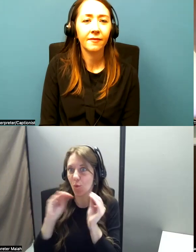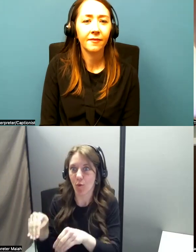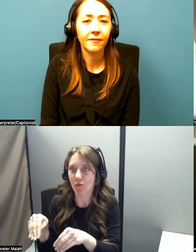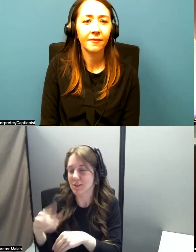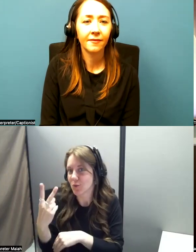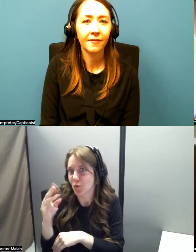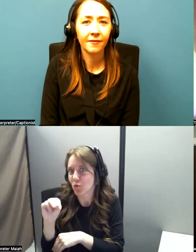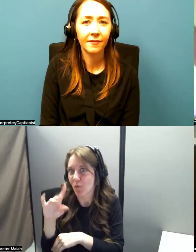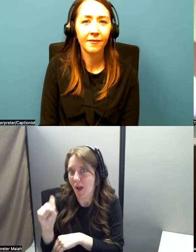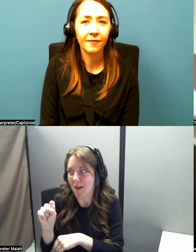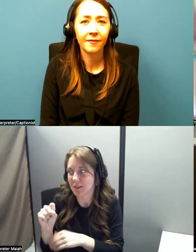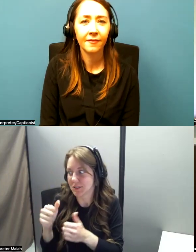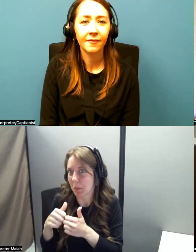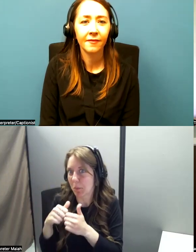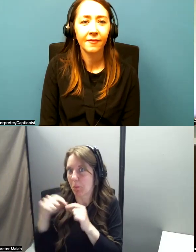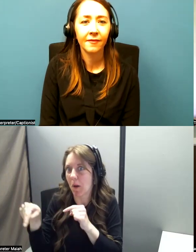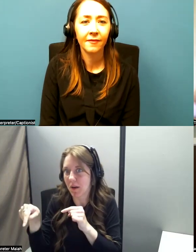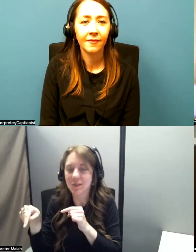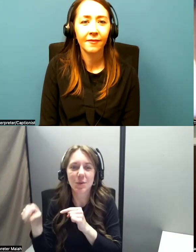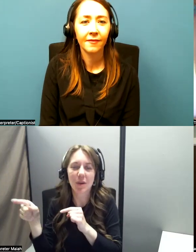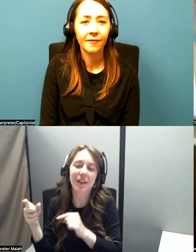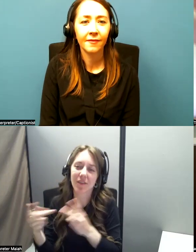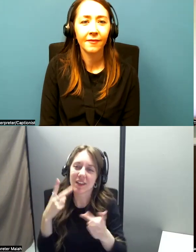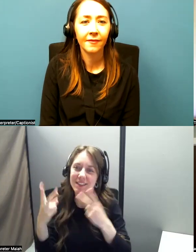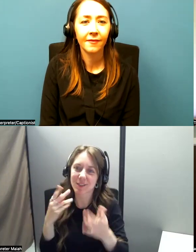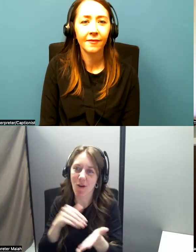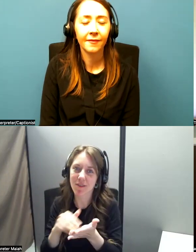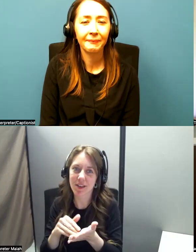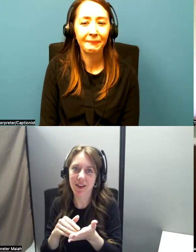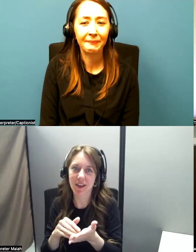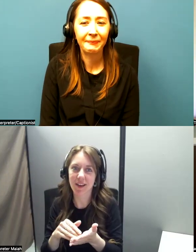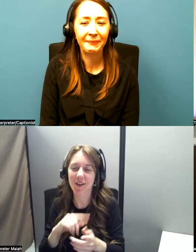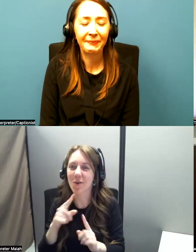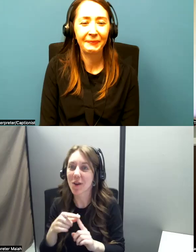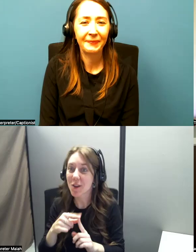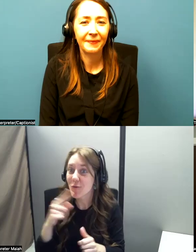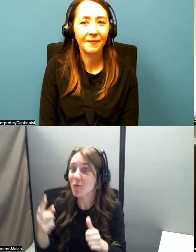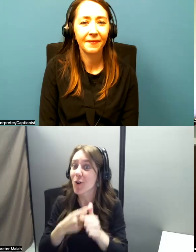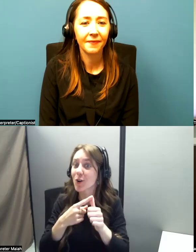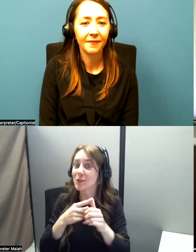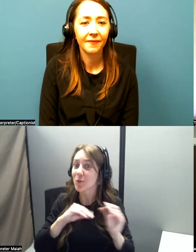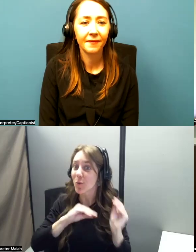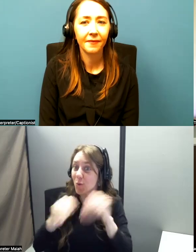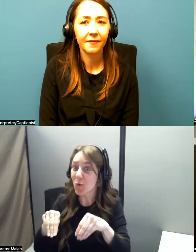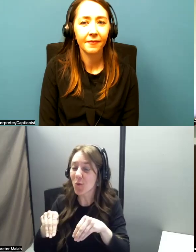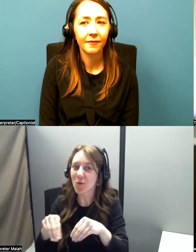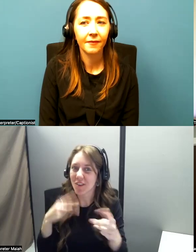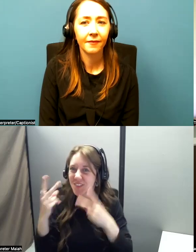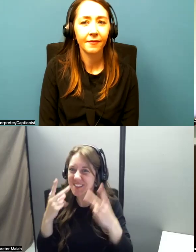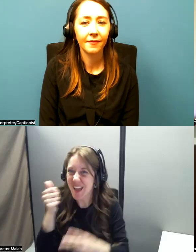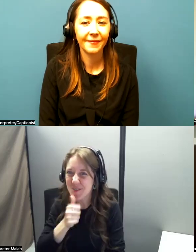after assisted living. So he comes by, when he burnt wounds, comes by every day. And the grandpa's here,